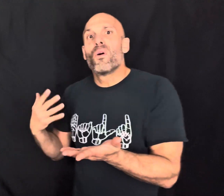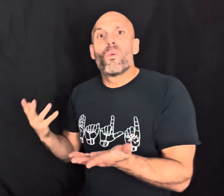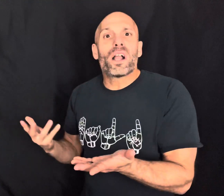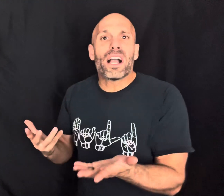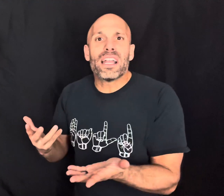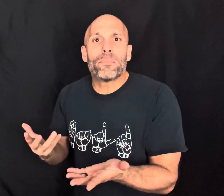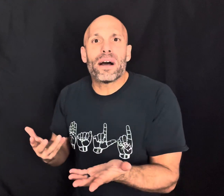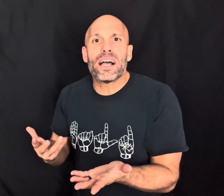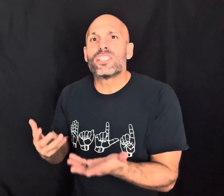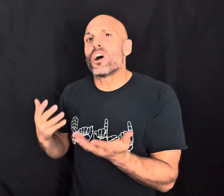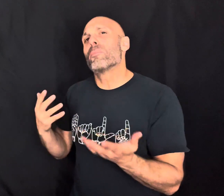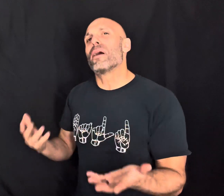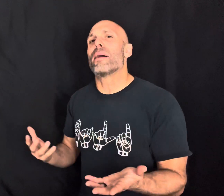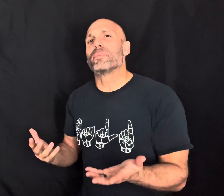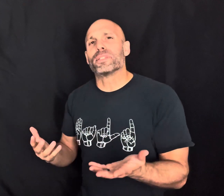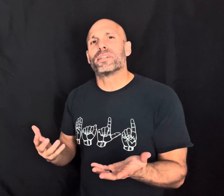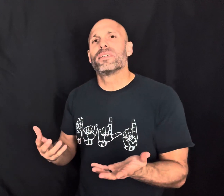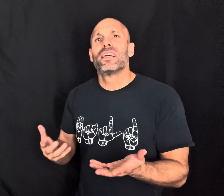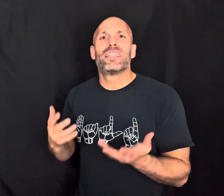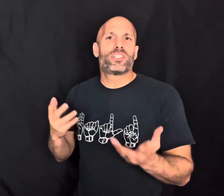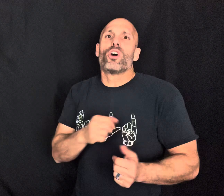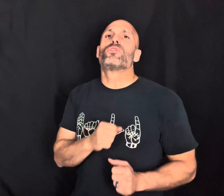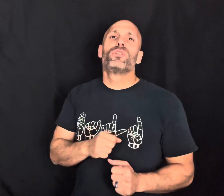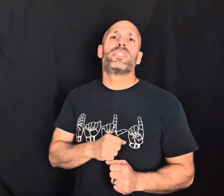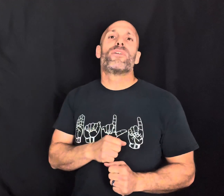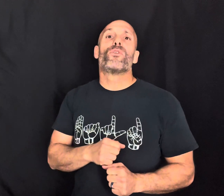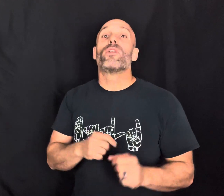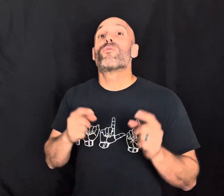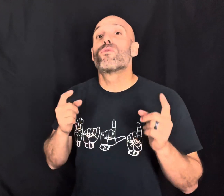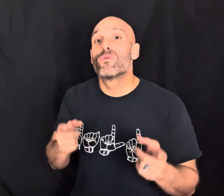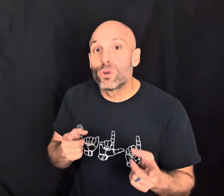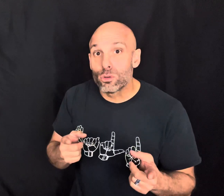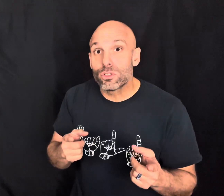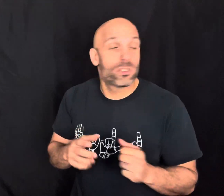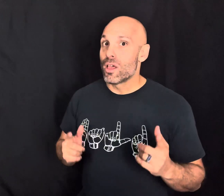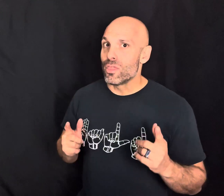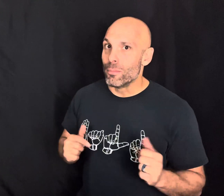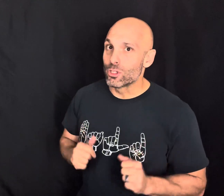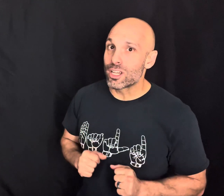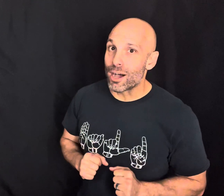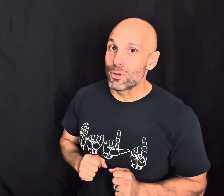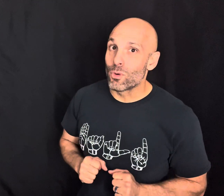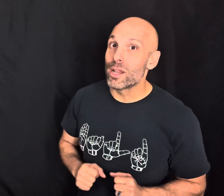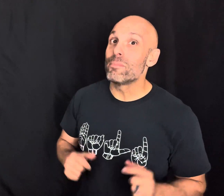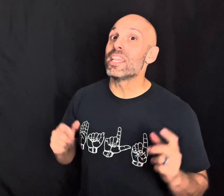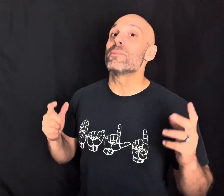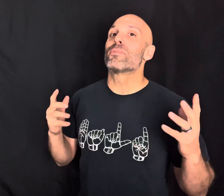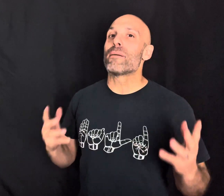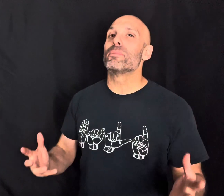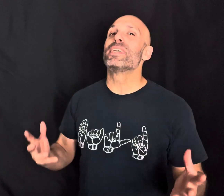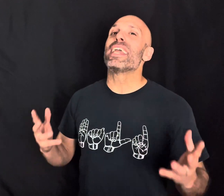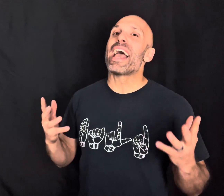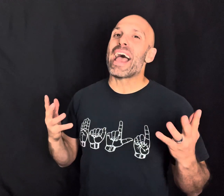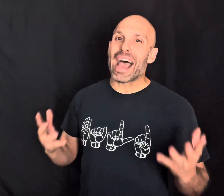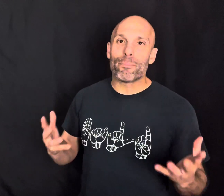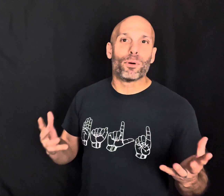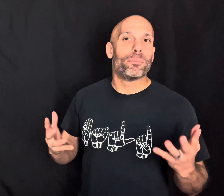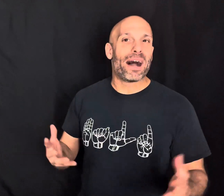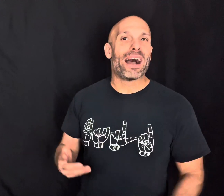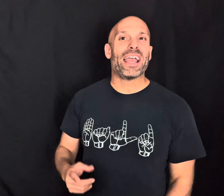What kind of pies are popular? Let's go through the different fruits. The most common one being probably apple pie.